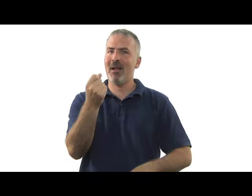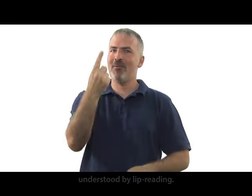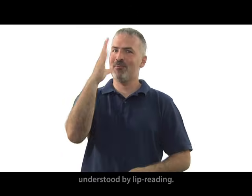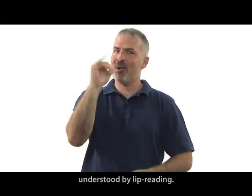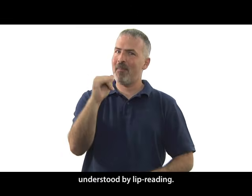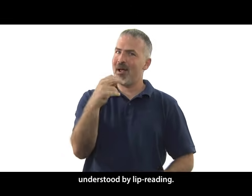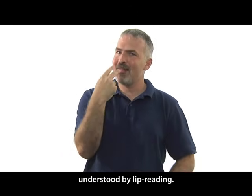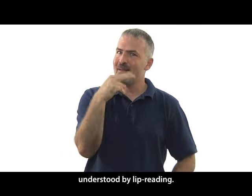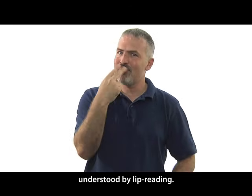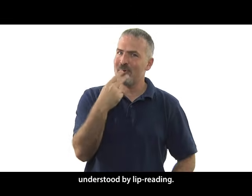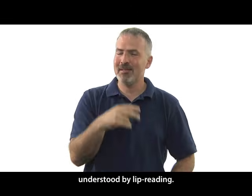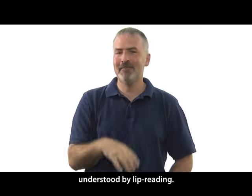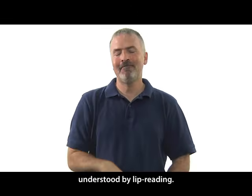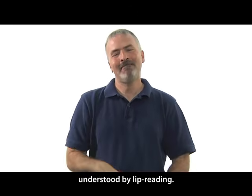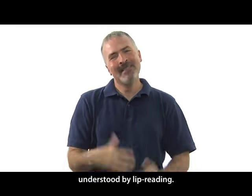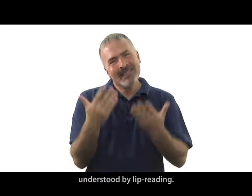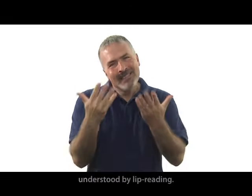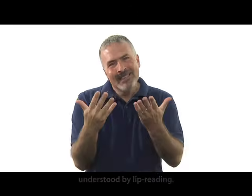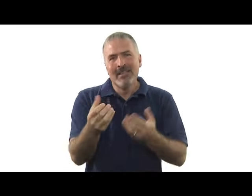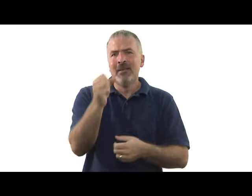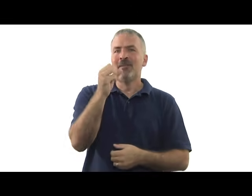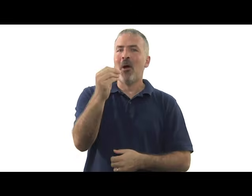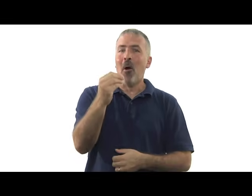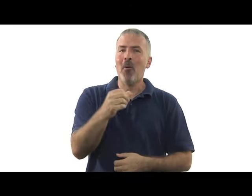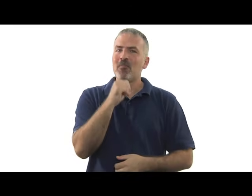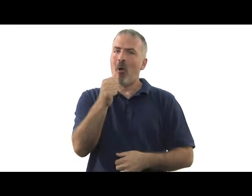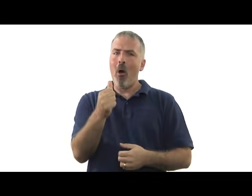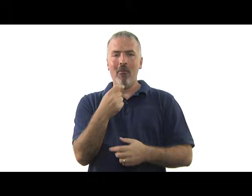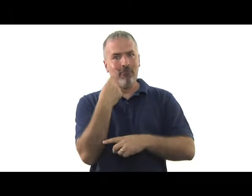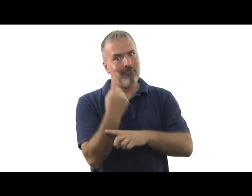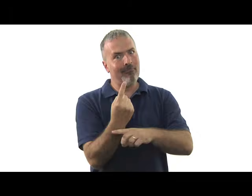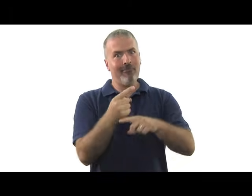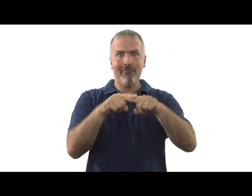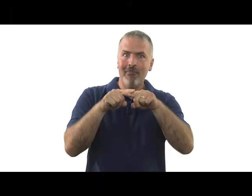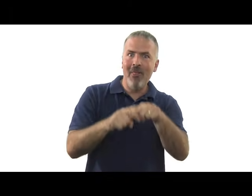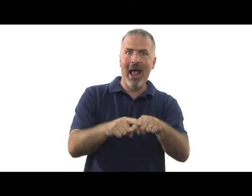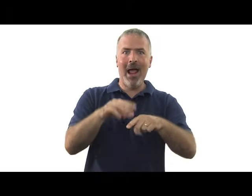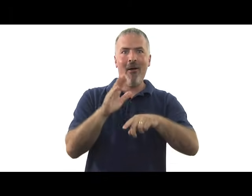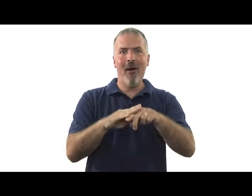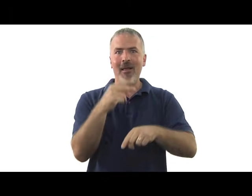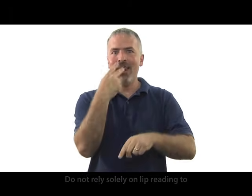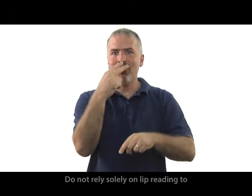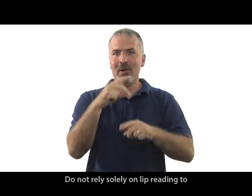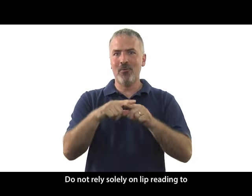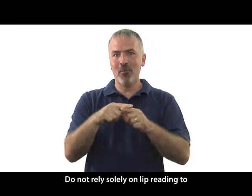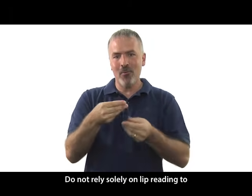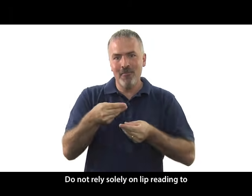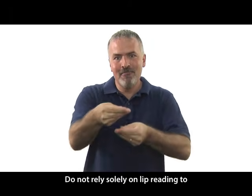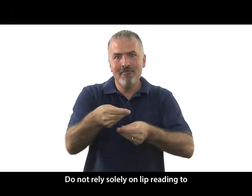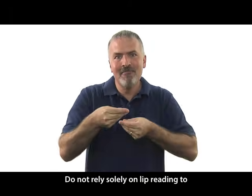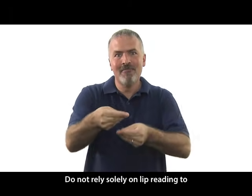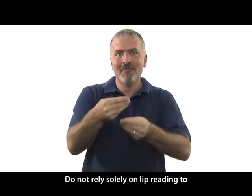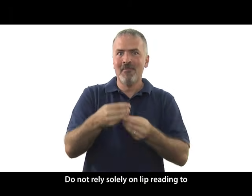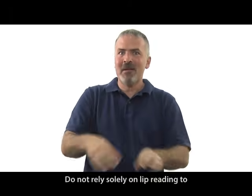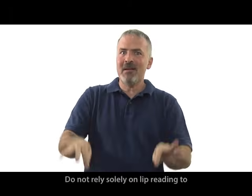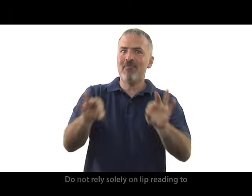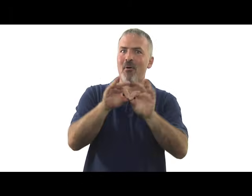understood by lip reading. Do not rely solely on lip reading to